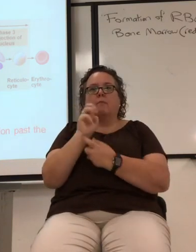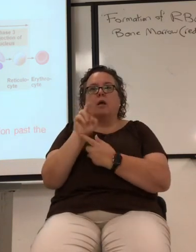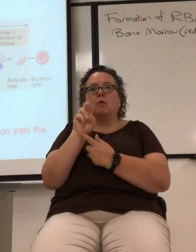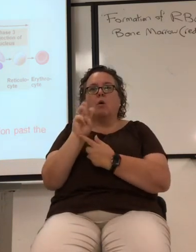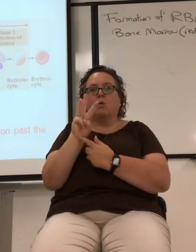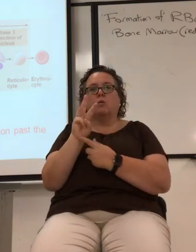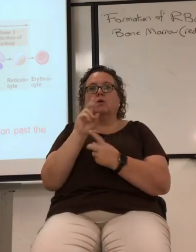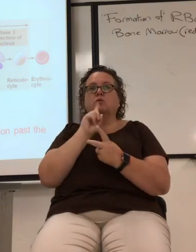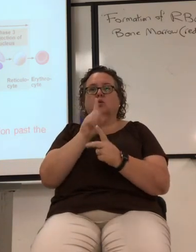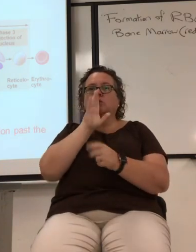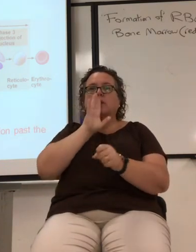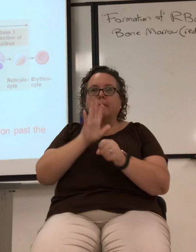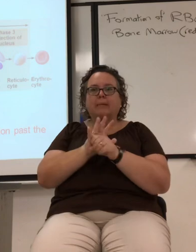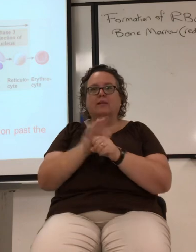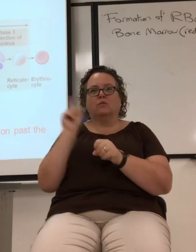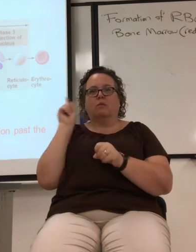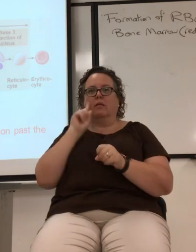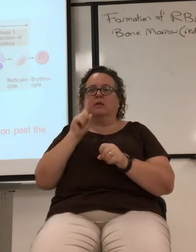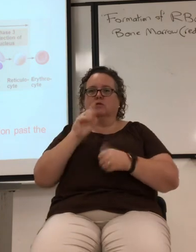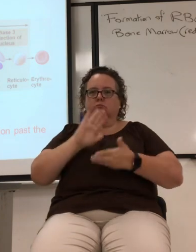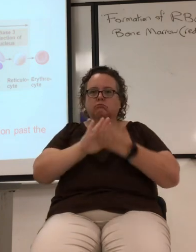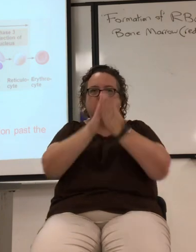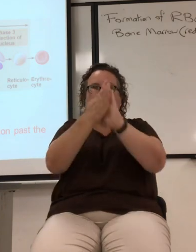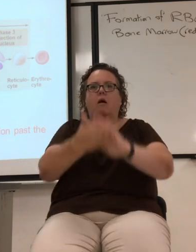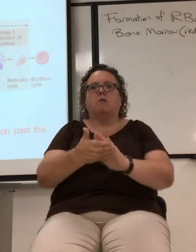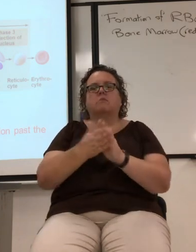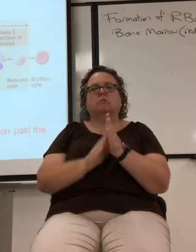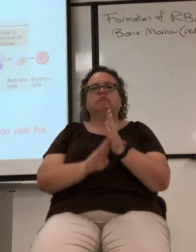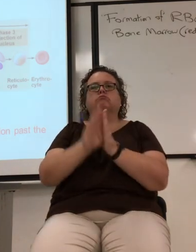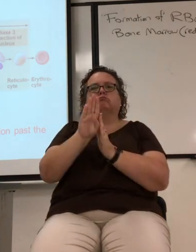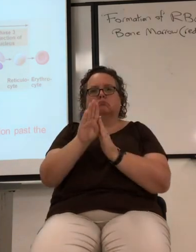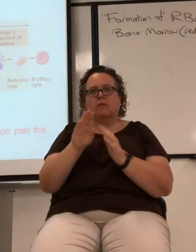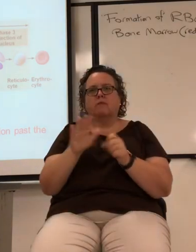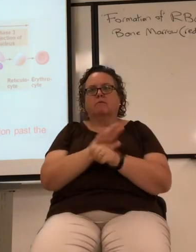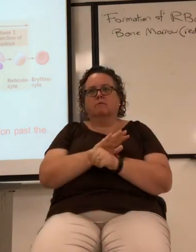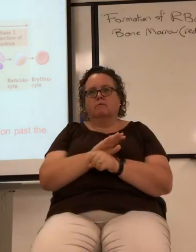commit down this pathway to become a mature red blood cell.